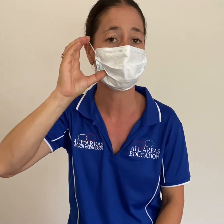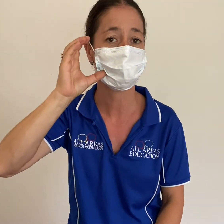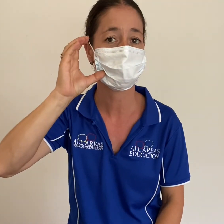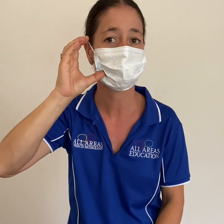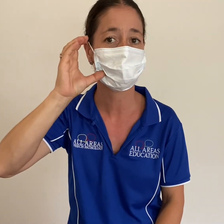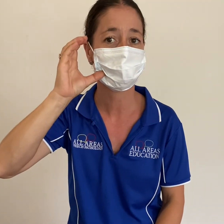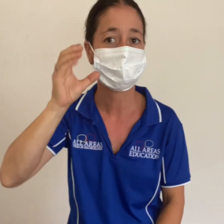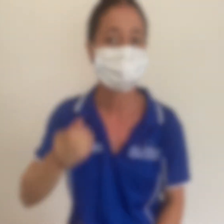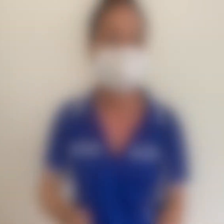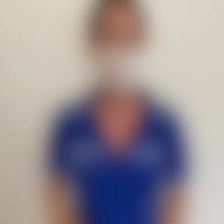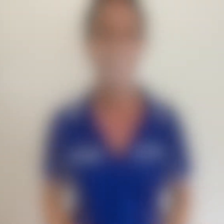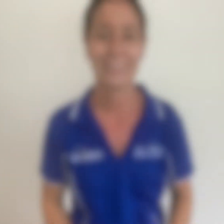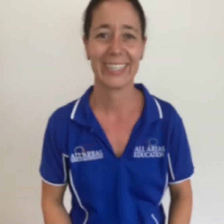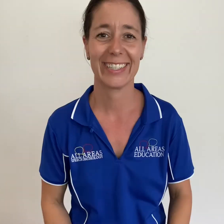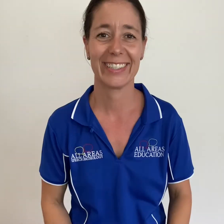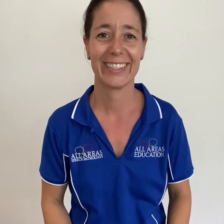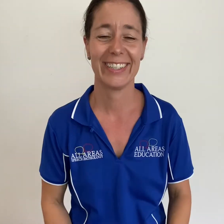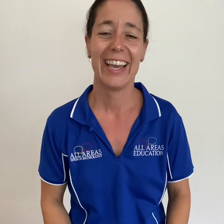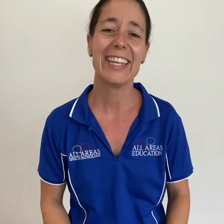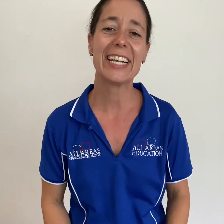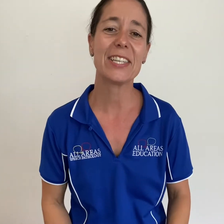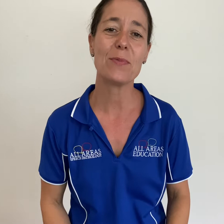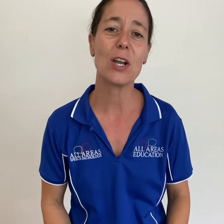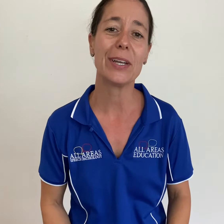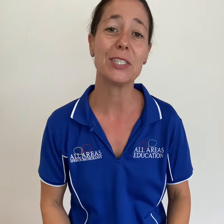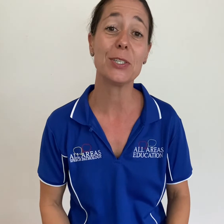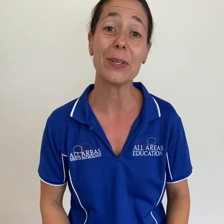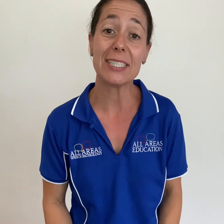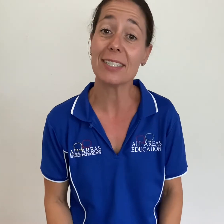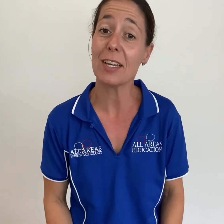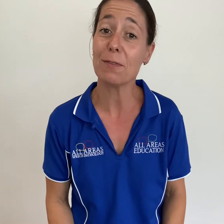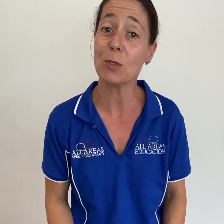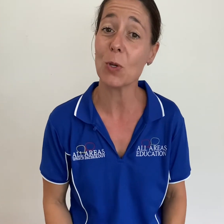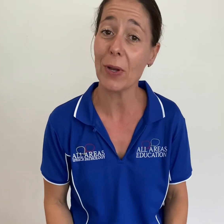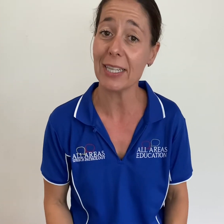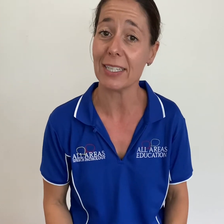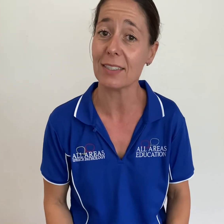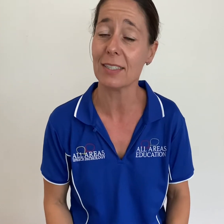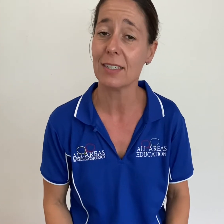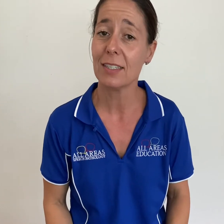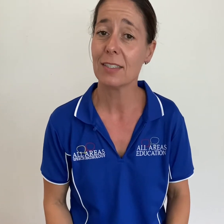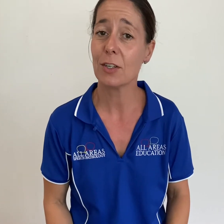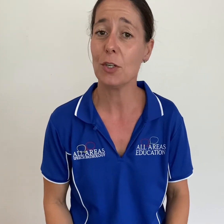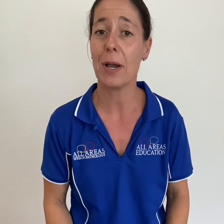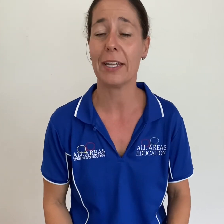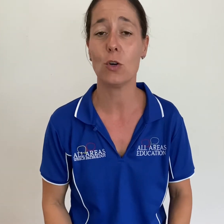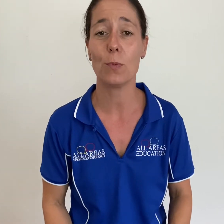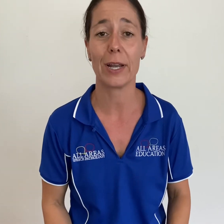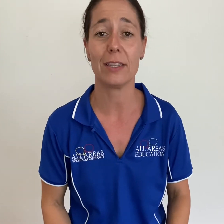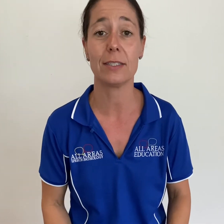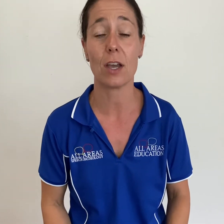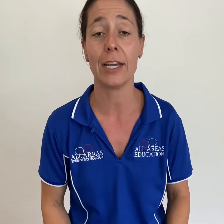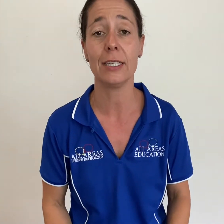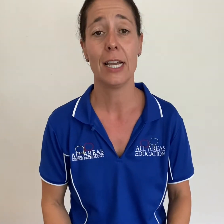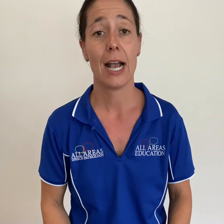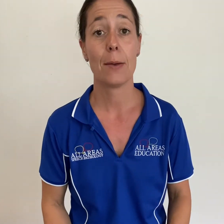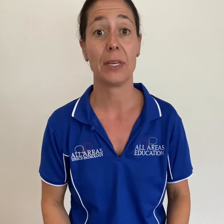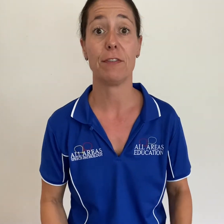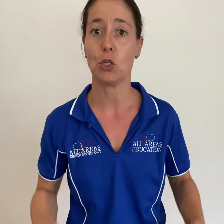The next sign we're going to do is the sign for toilet. So you might incorporate this sign if you're